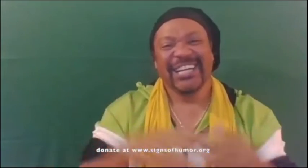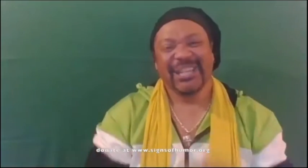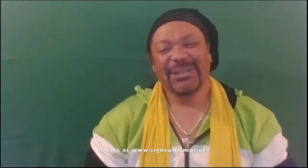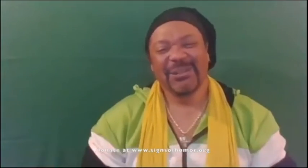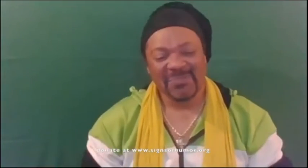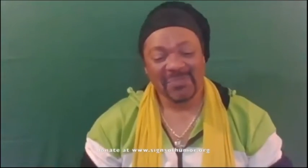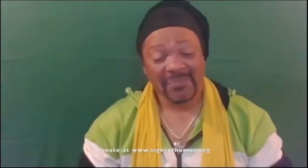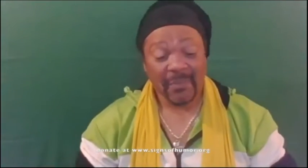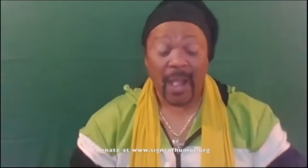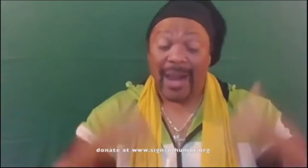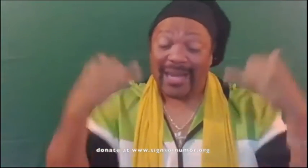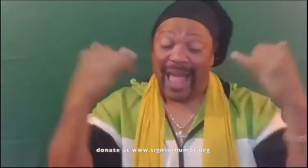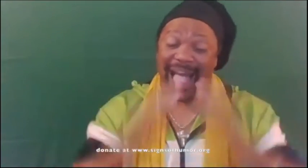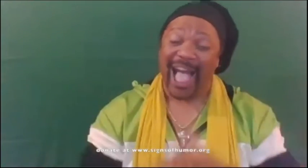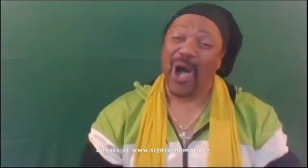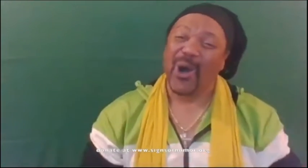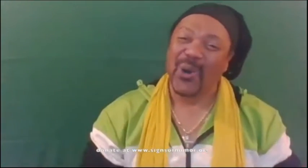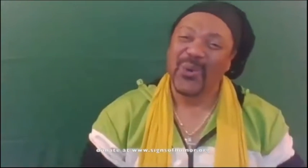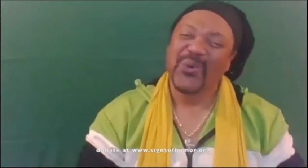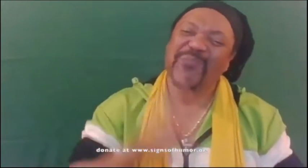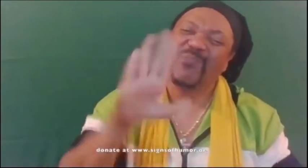and forth. You know how it is to interpreters.